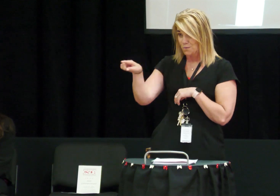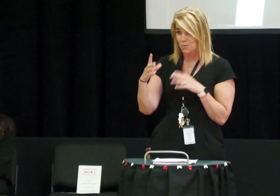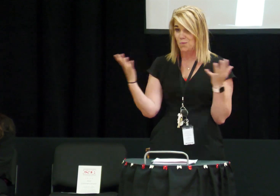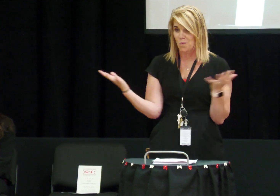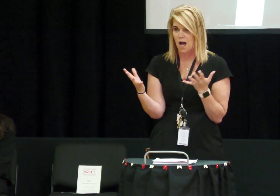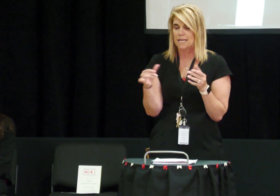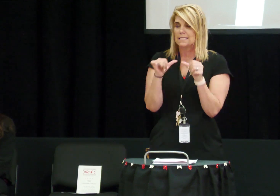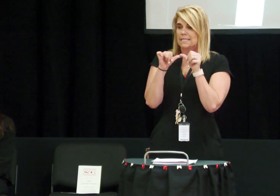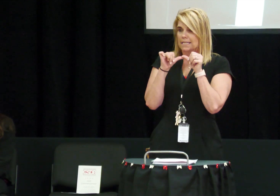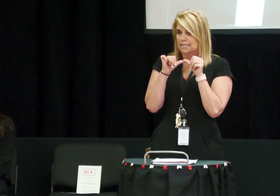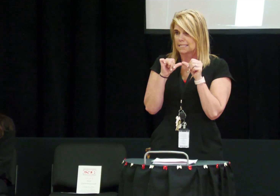My advice to you,